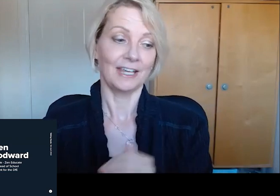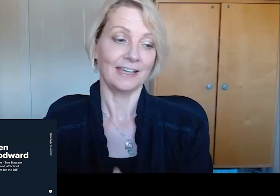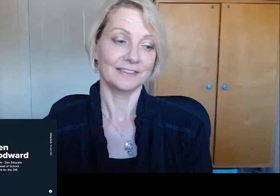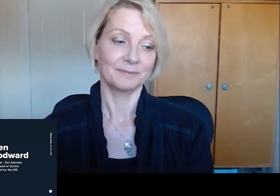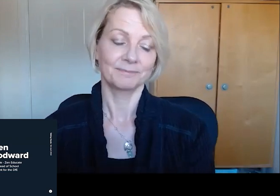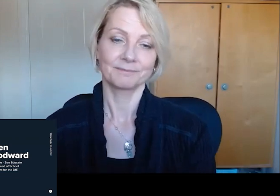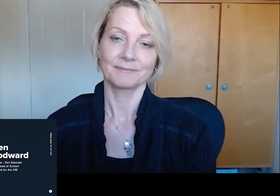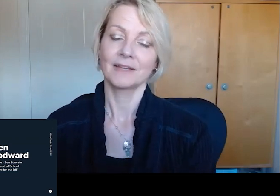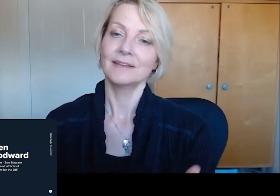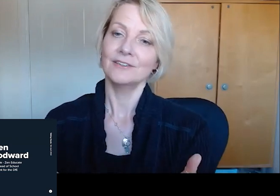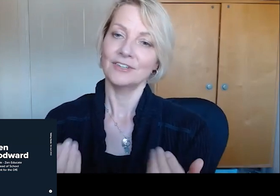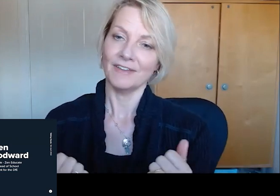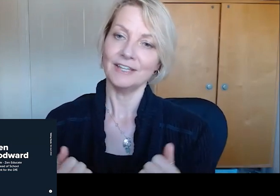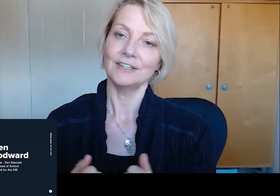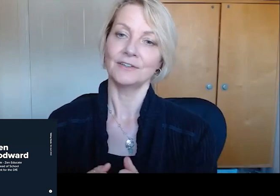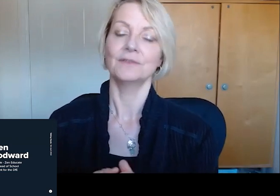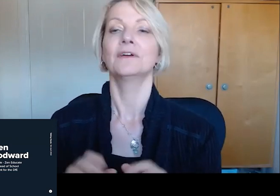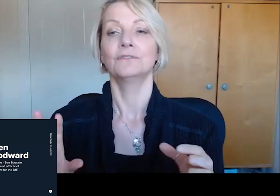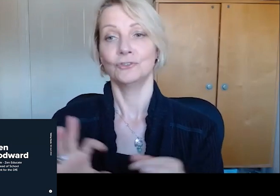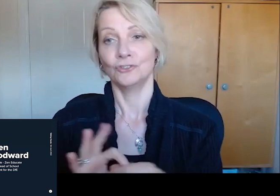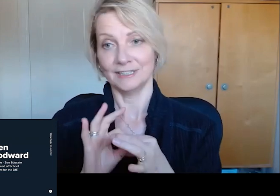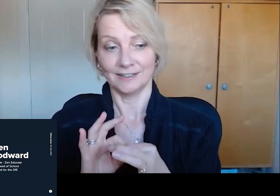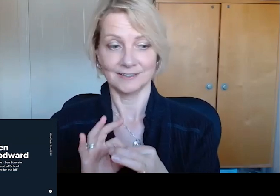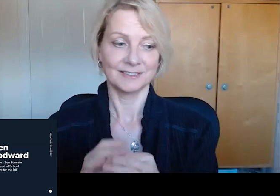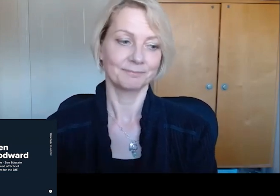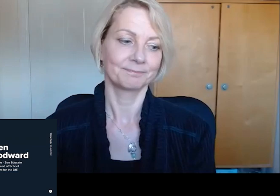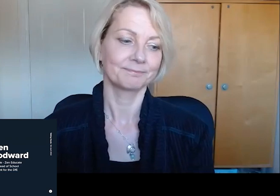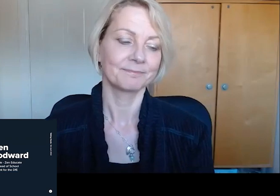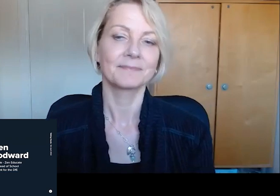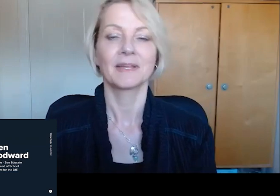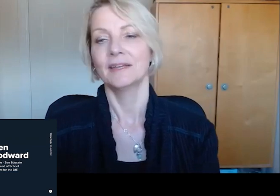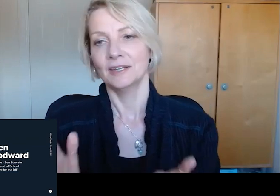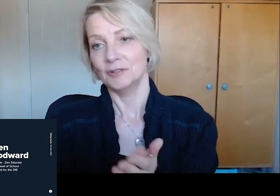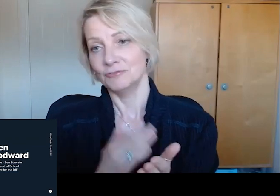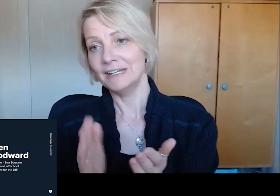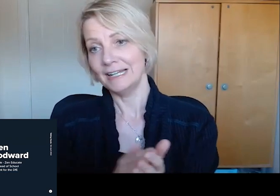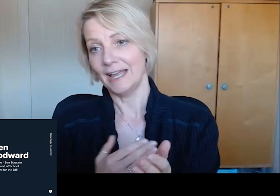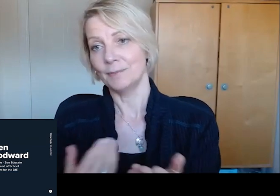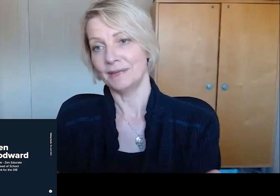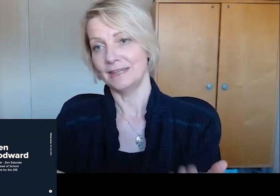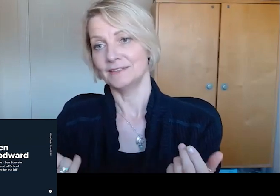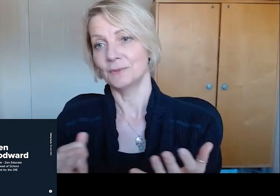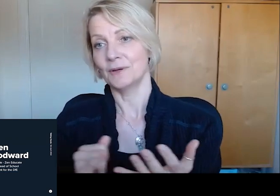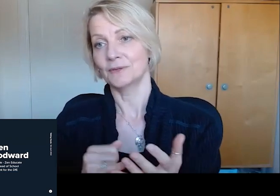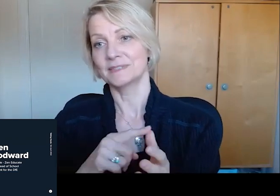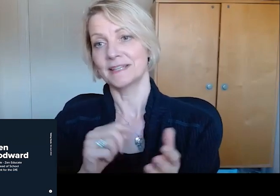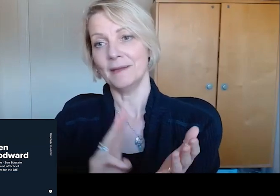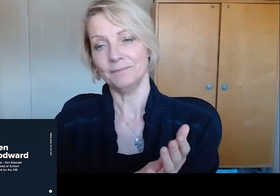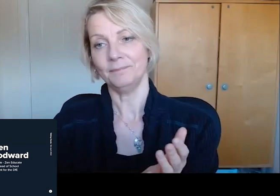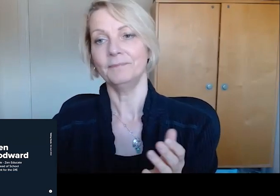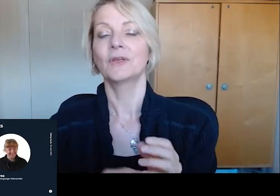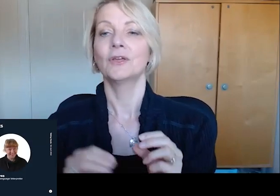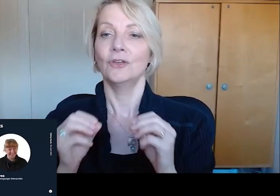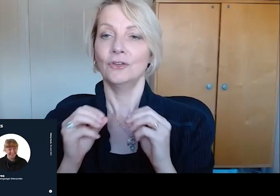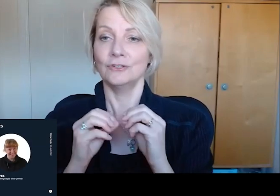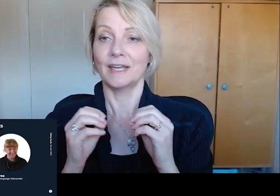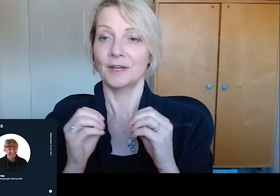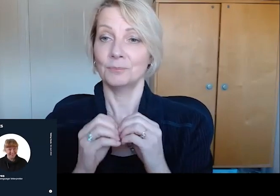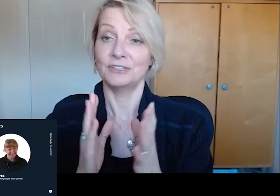Educate. So thank you for joining us. I'm really happy to welcome Sam, who's our British